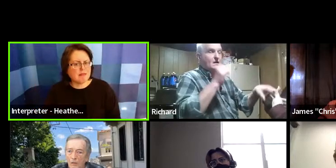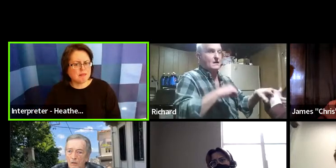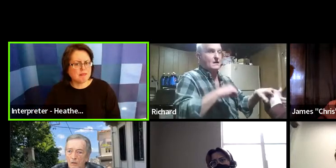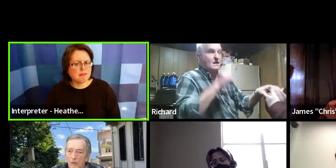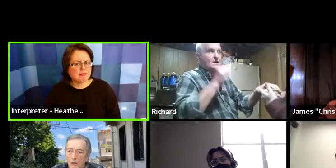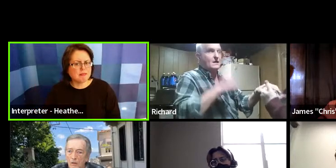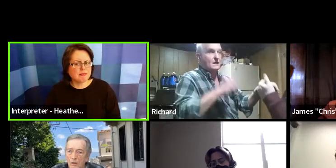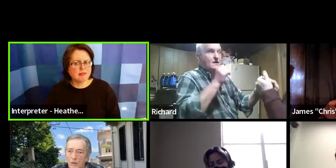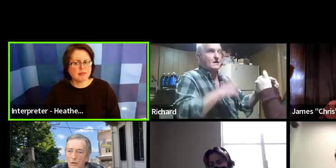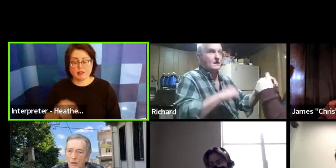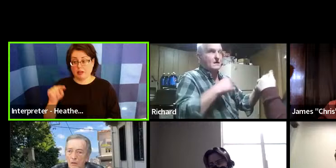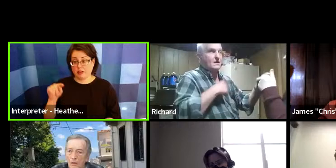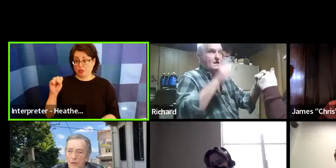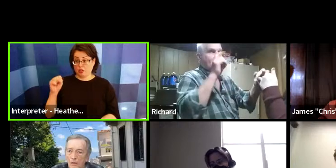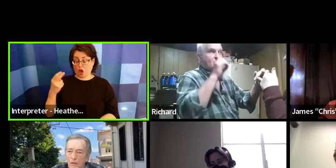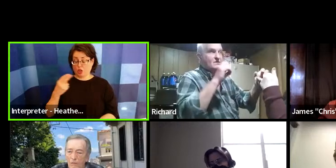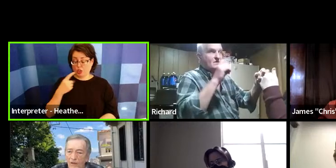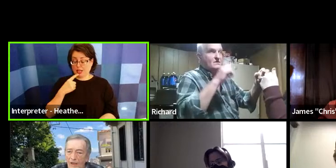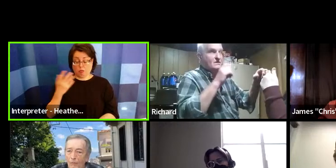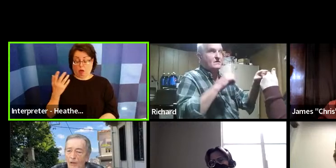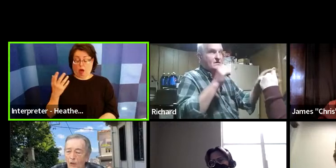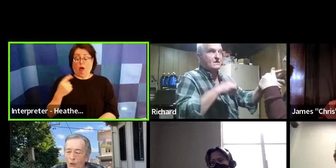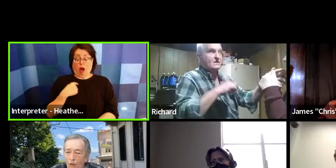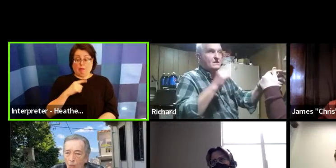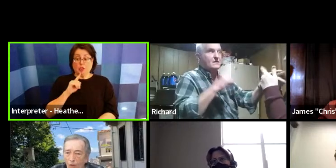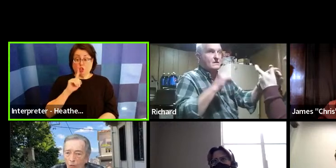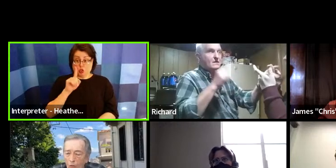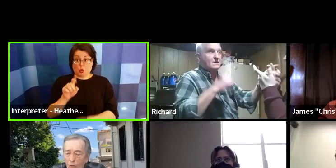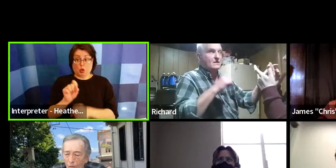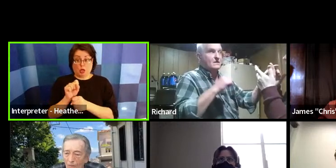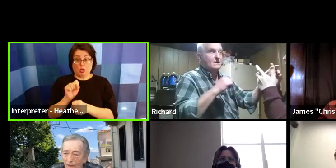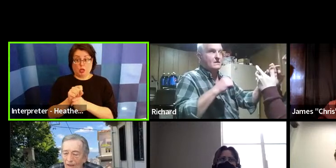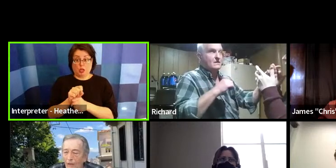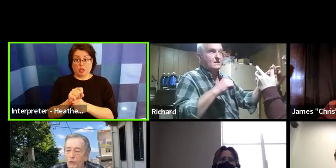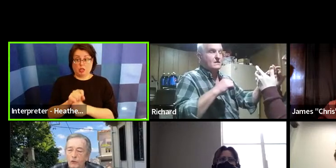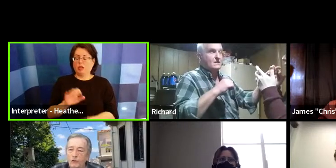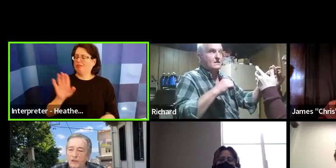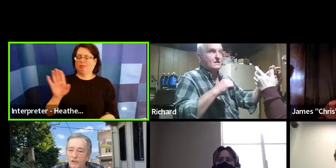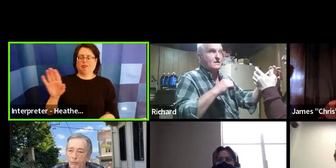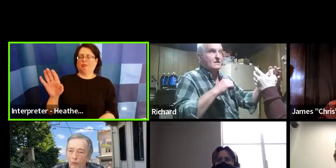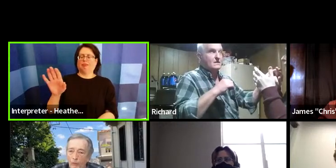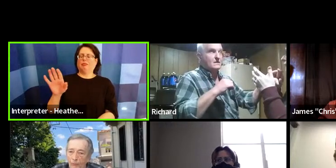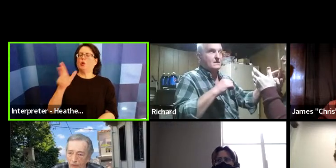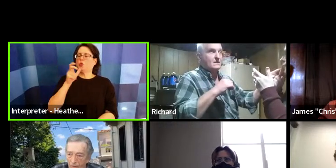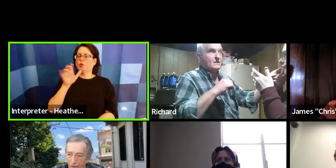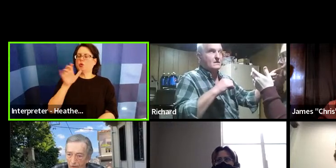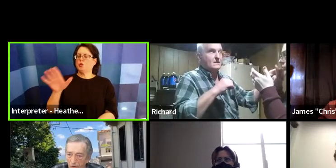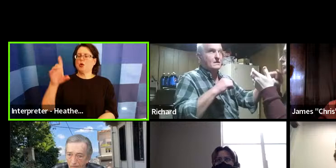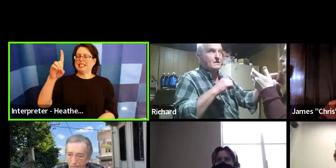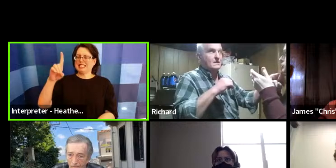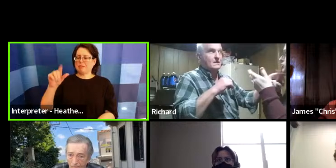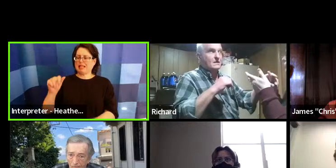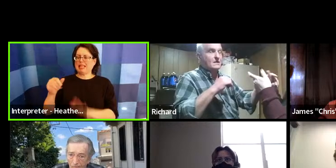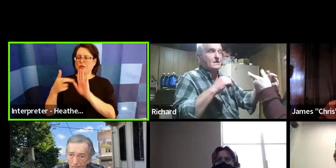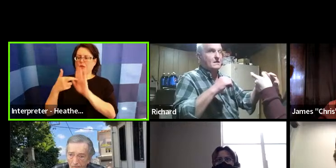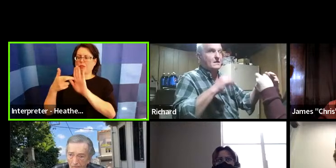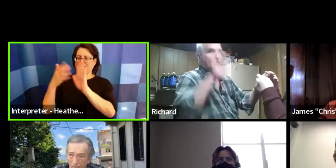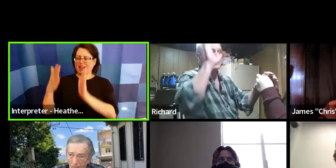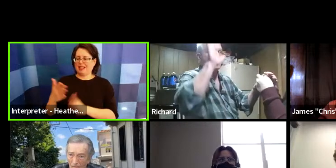Well, I can assure you that there are numerous. Who's your disability representation?